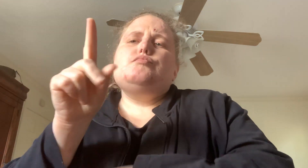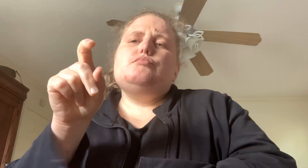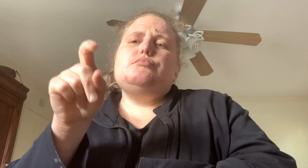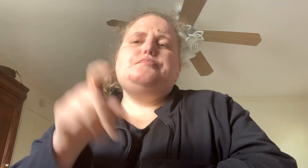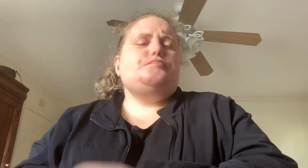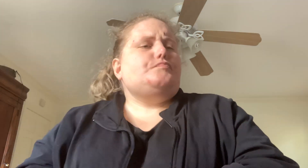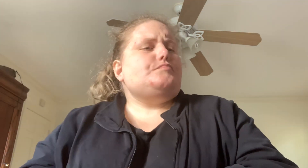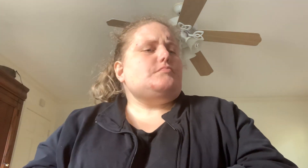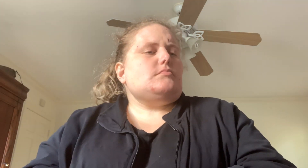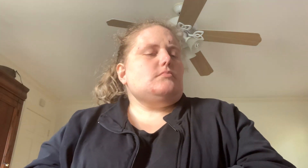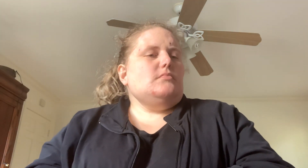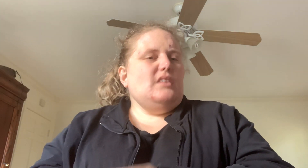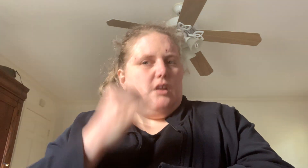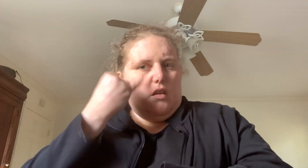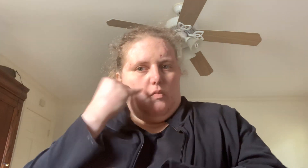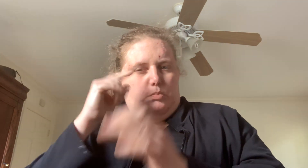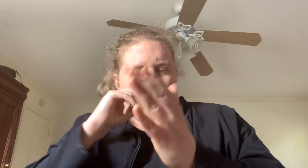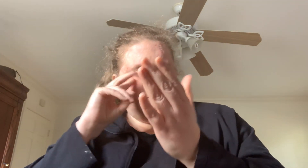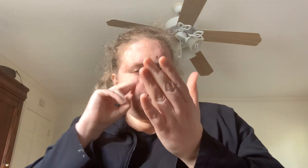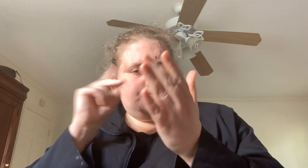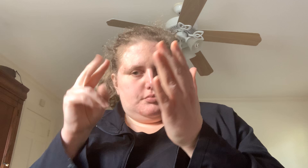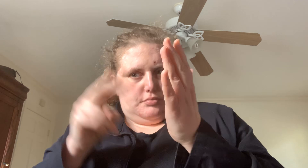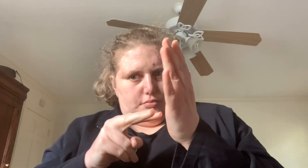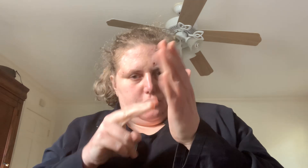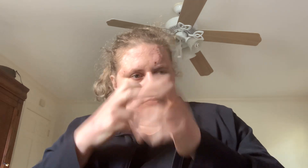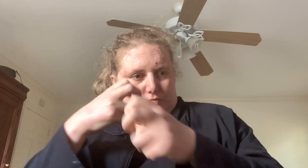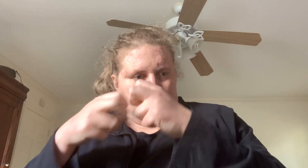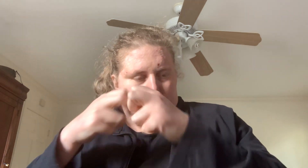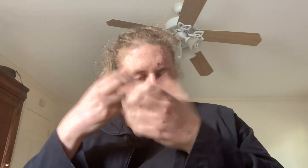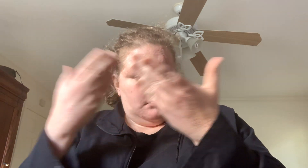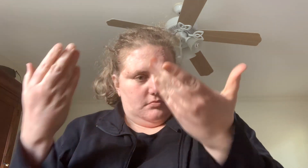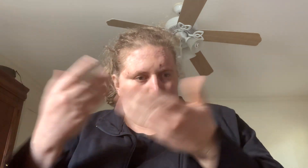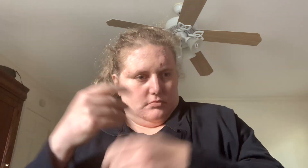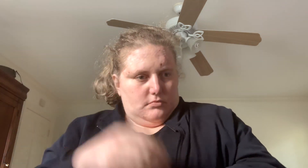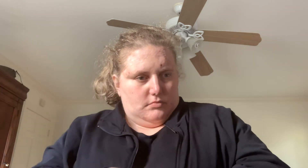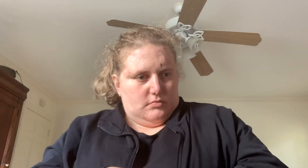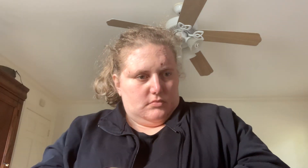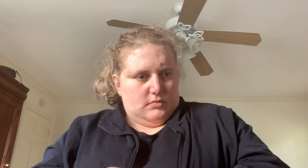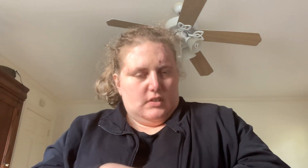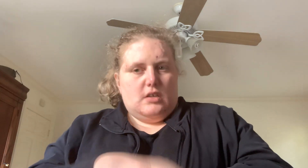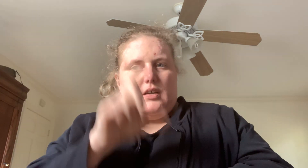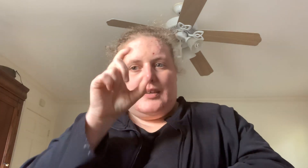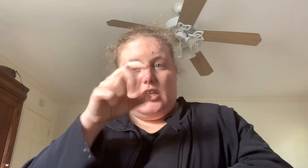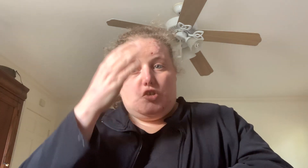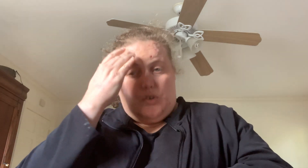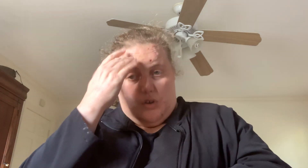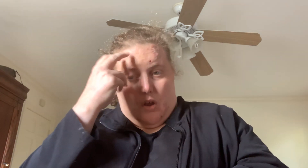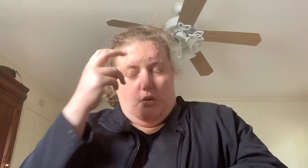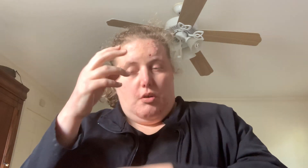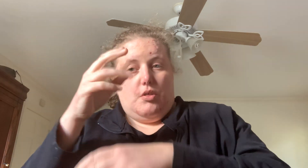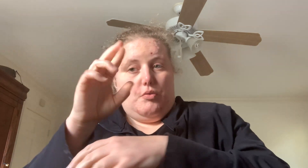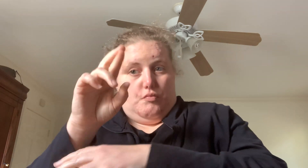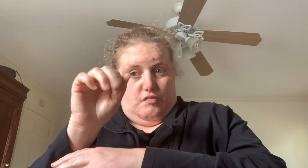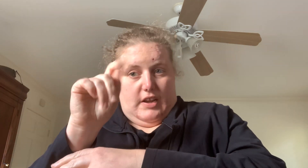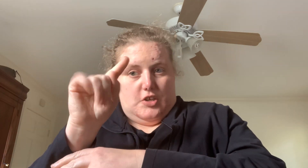So if we look at our problem here, we need to know the ratio. So 1 mole of